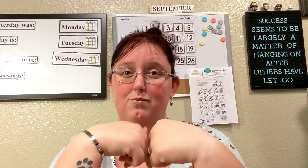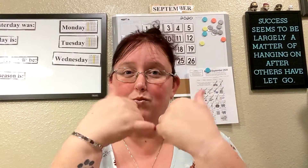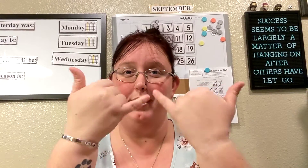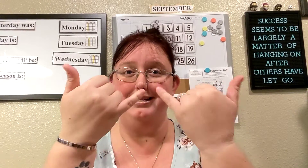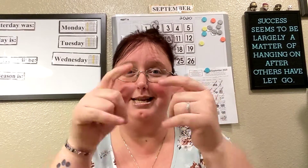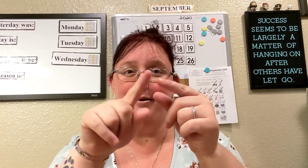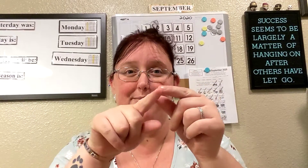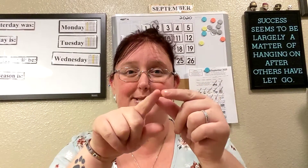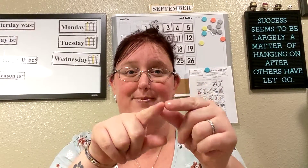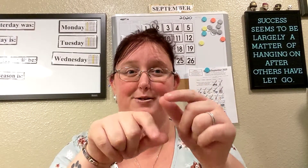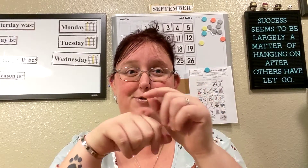why today would be special?